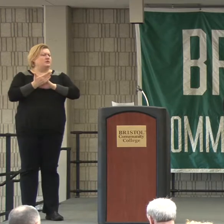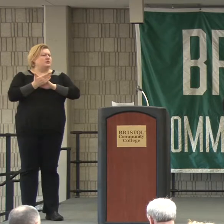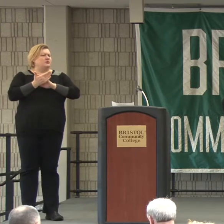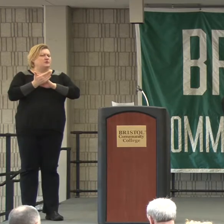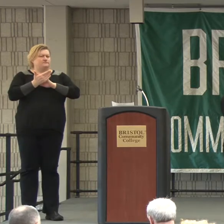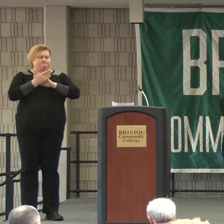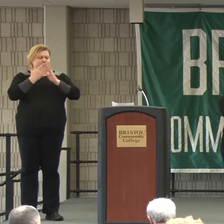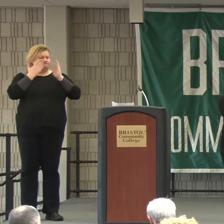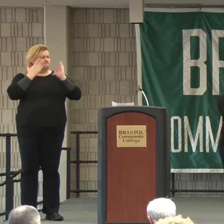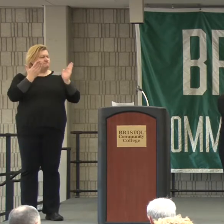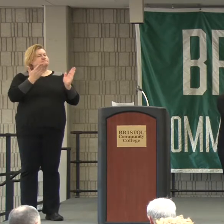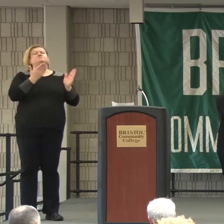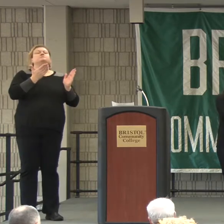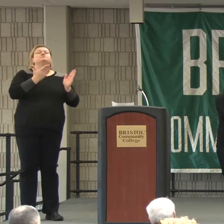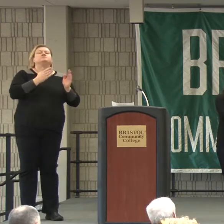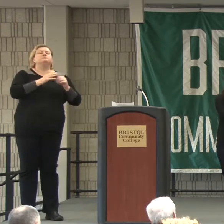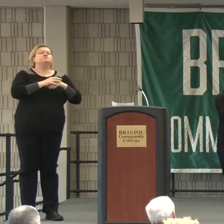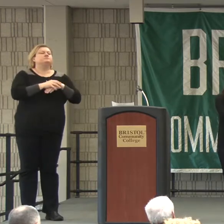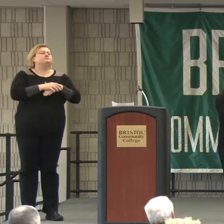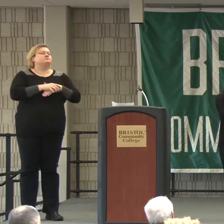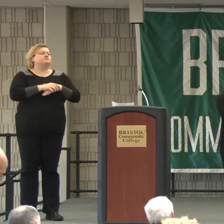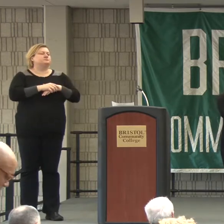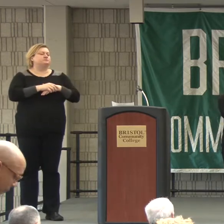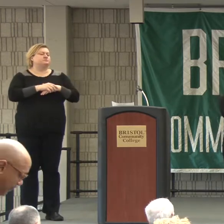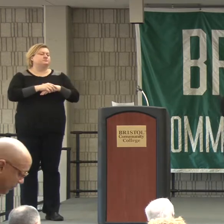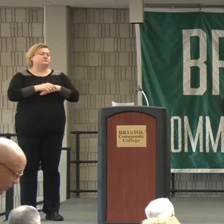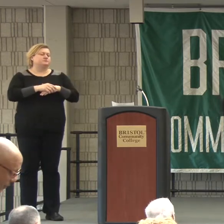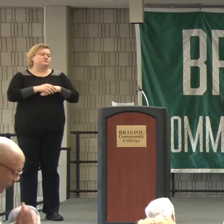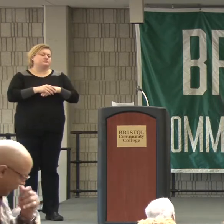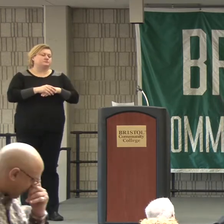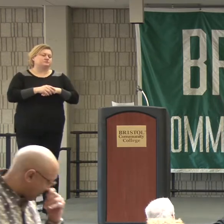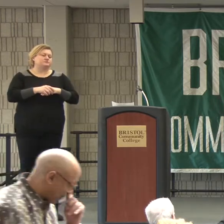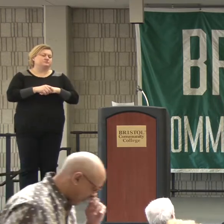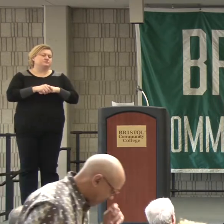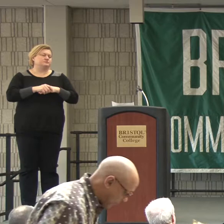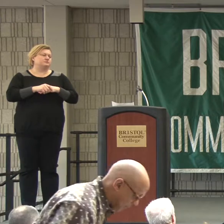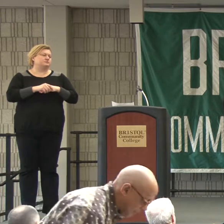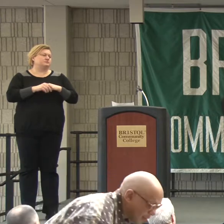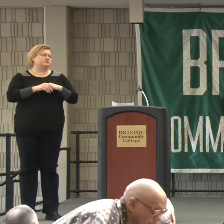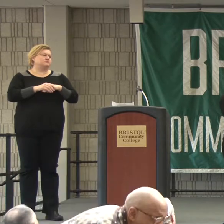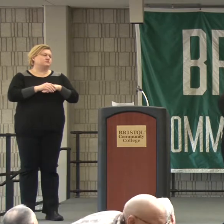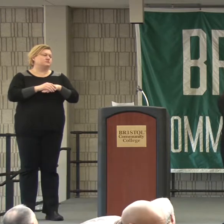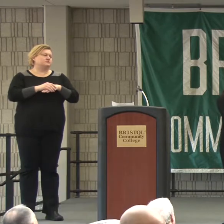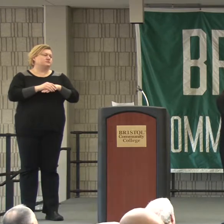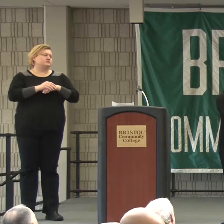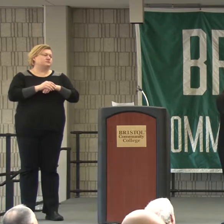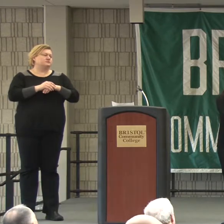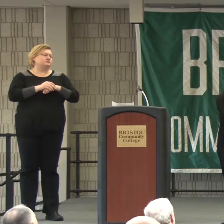Person I become when will I see her son